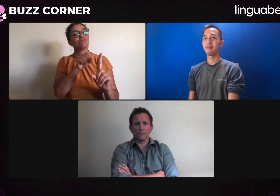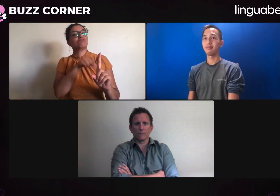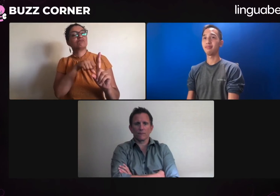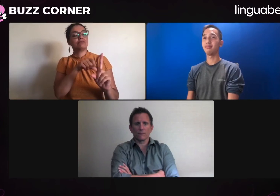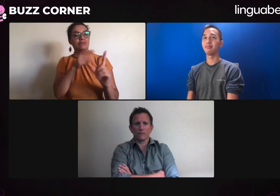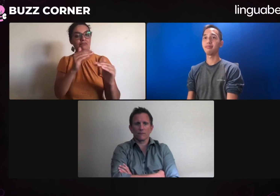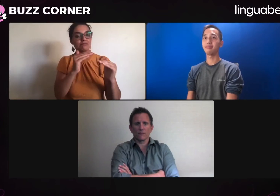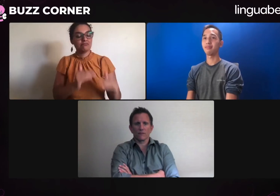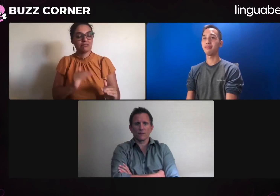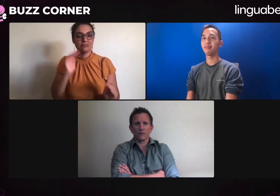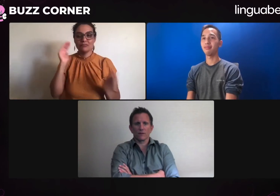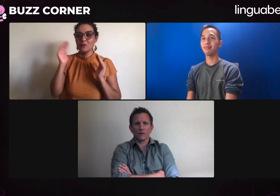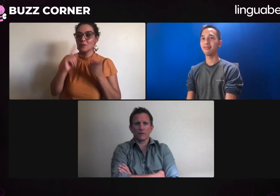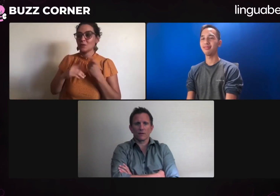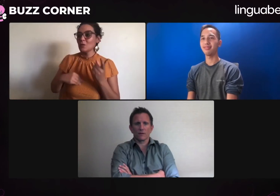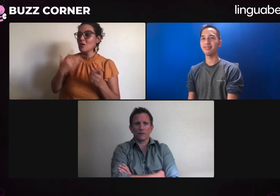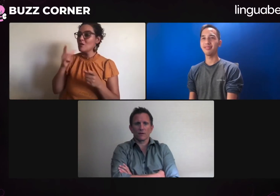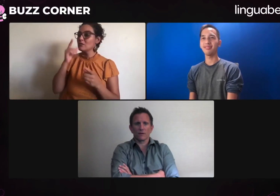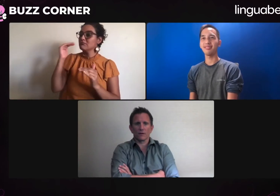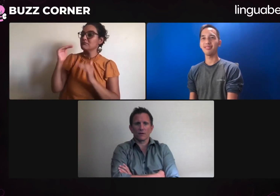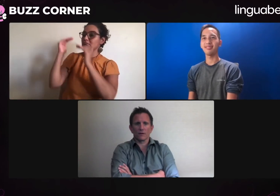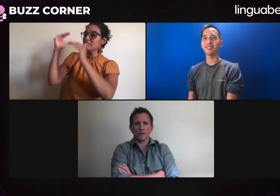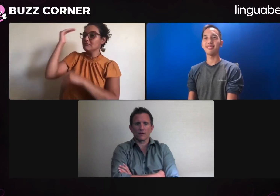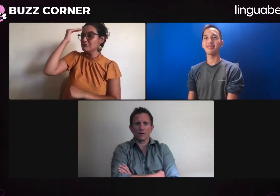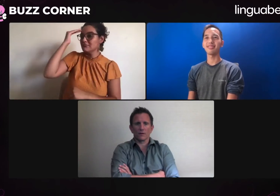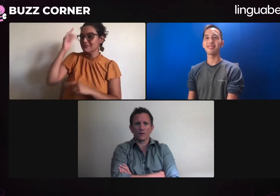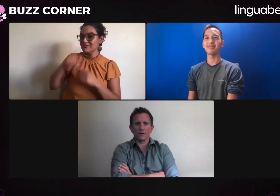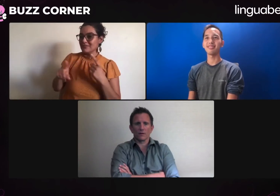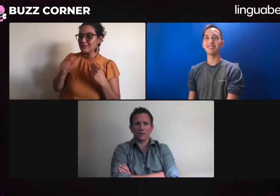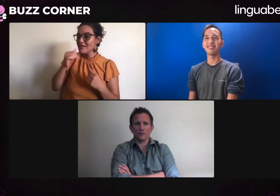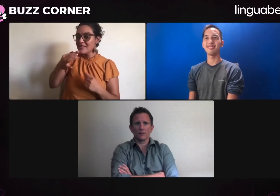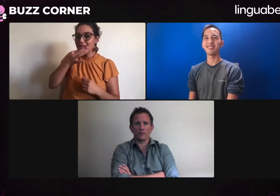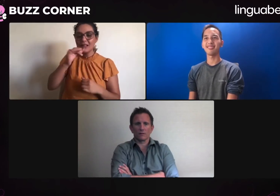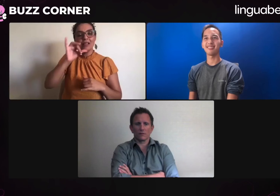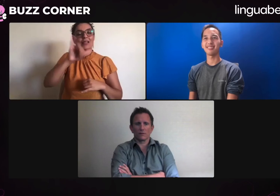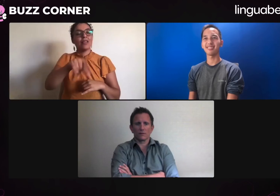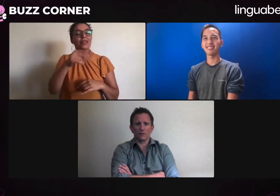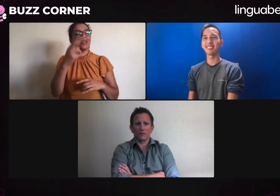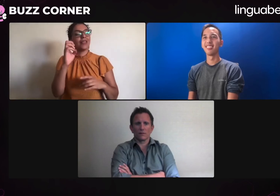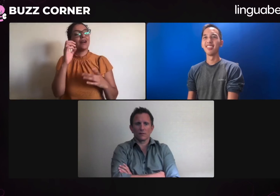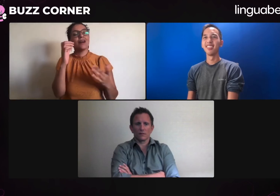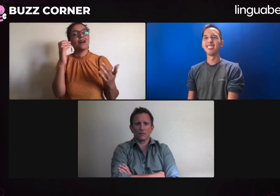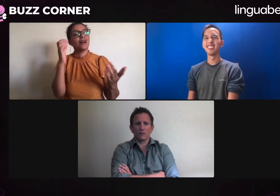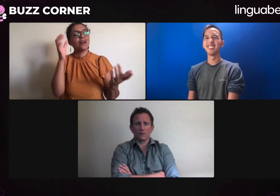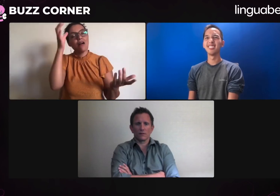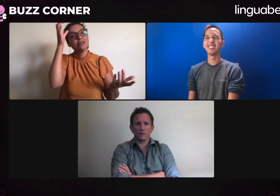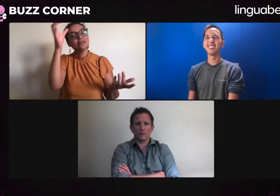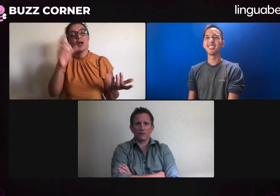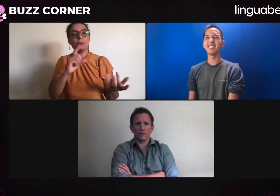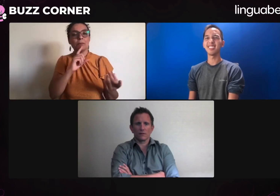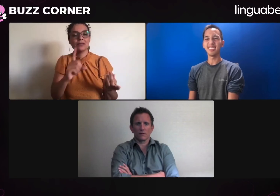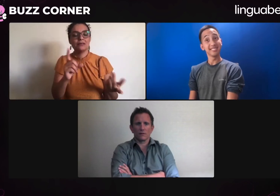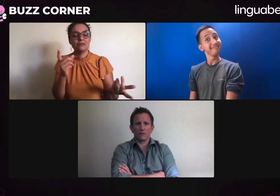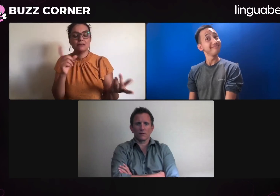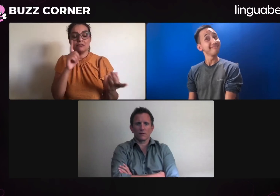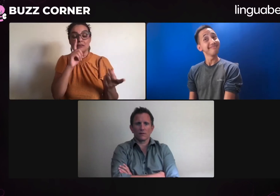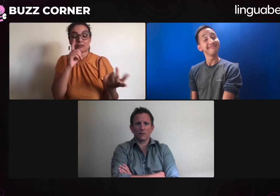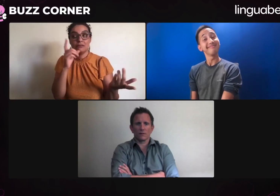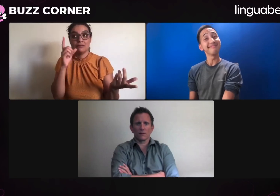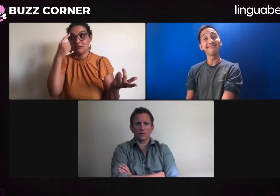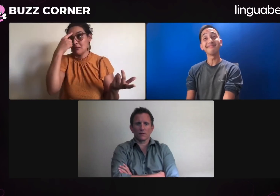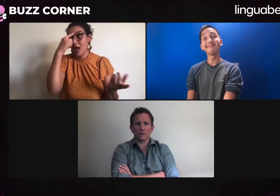between, judging someone based on the color of their skin, thinking whites are superior. I just really think